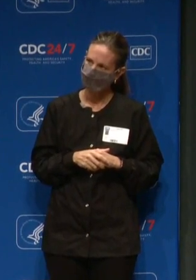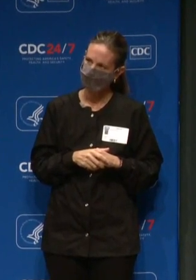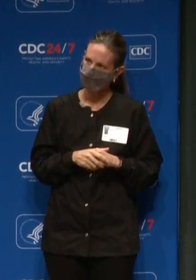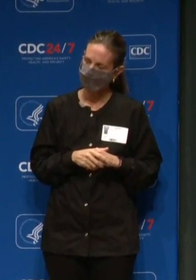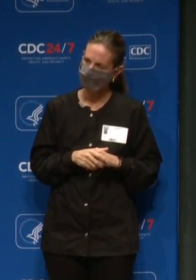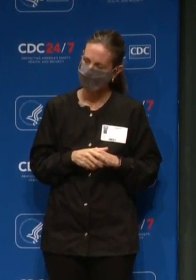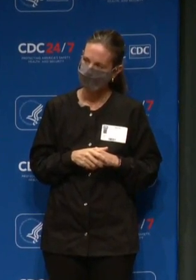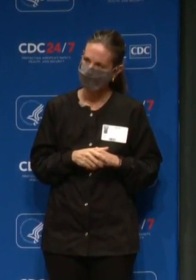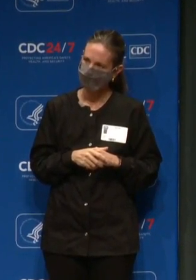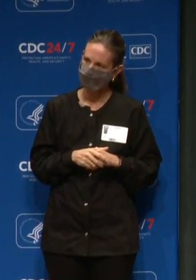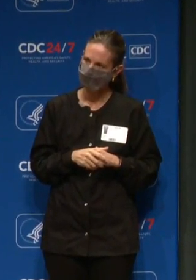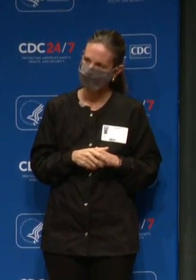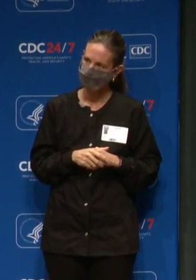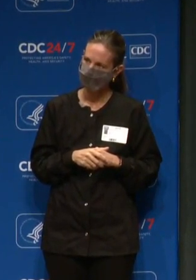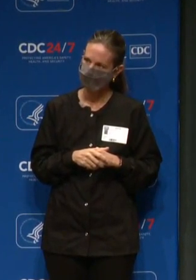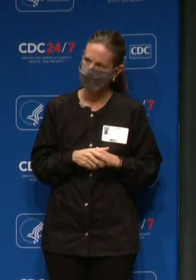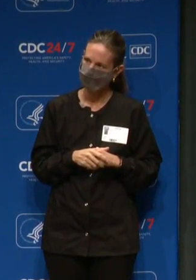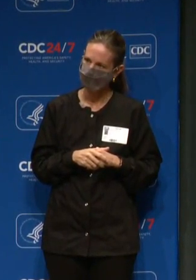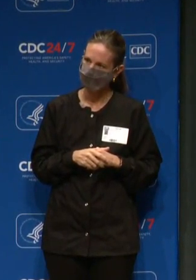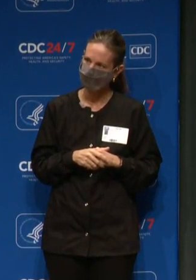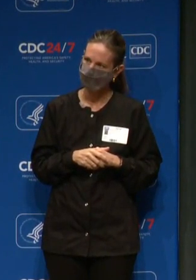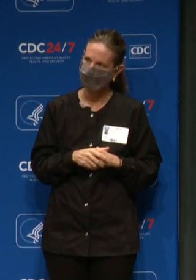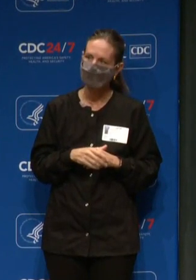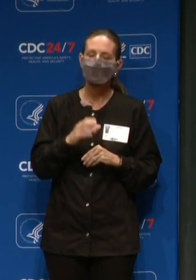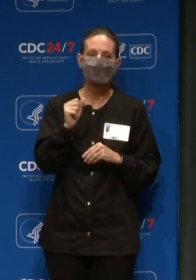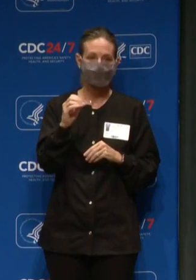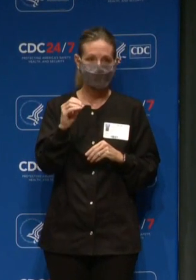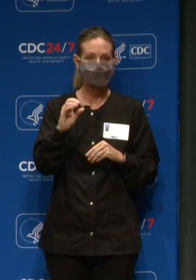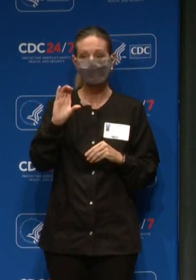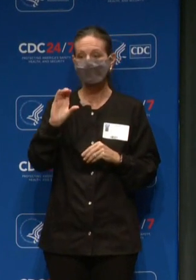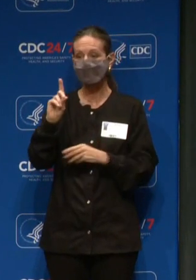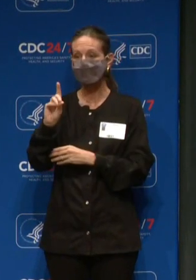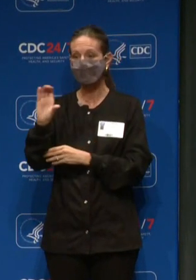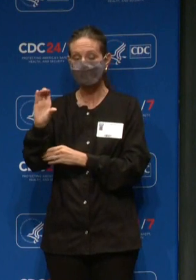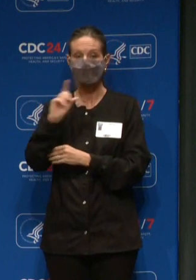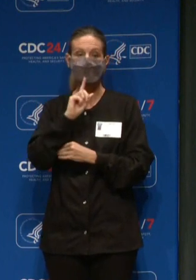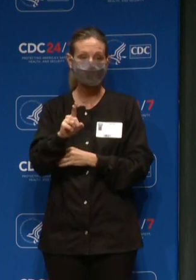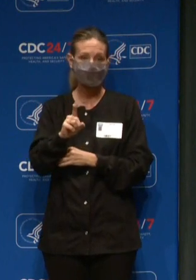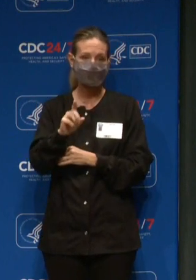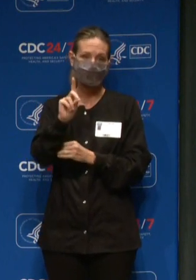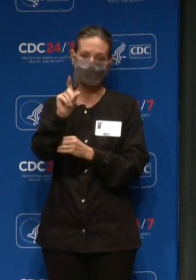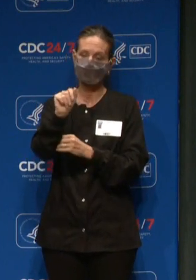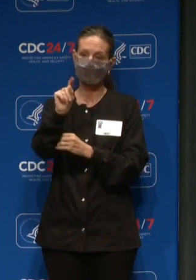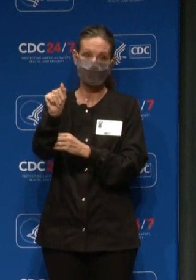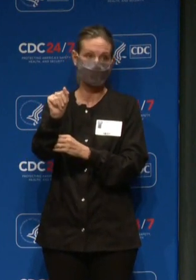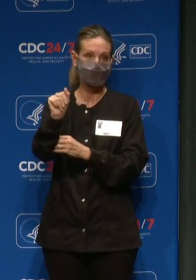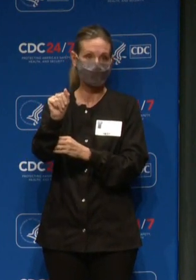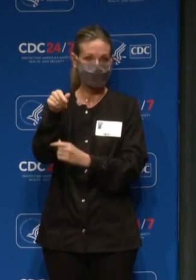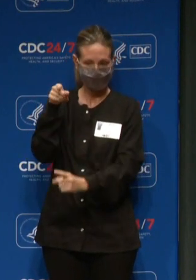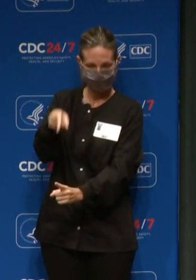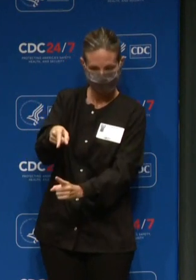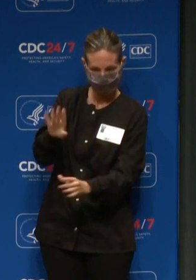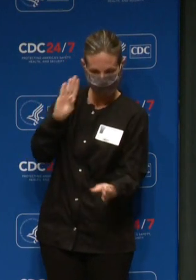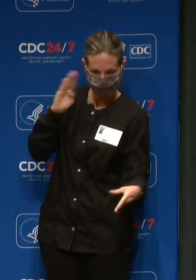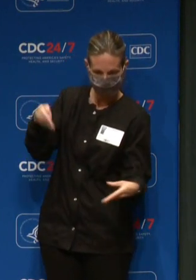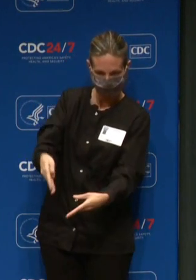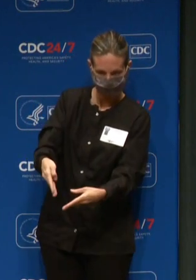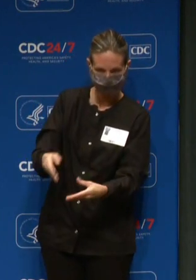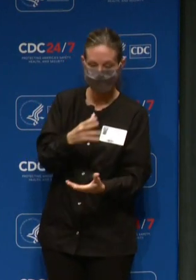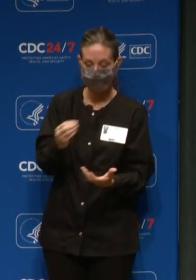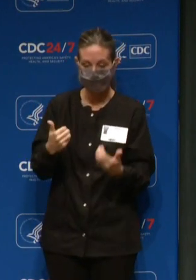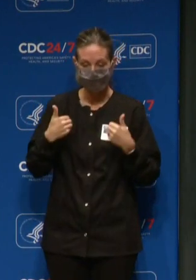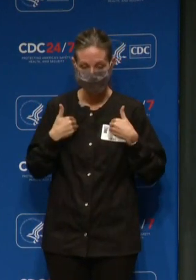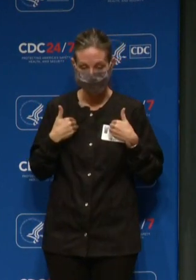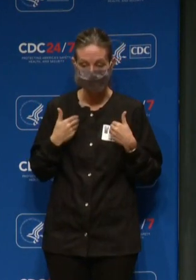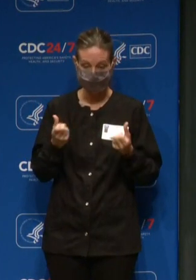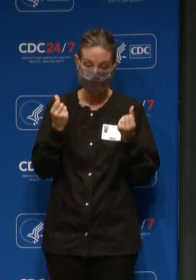before, CDC is science-based and data-driven. And as a consequence, as we get more data and understand the